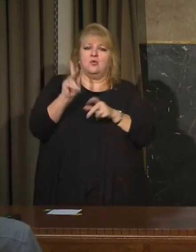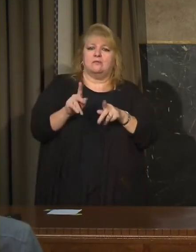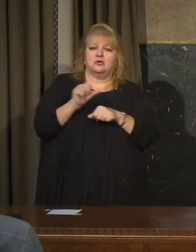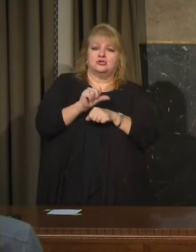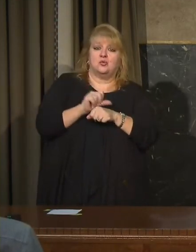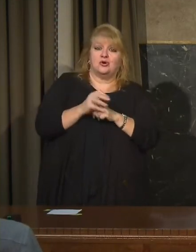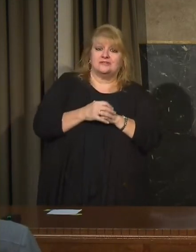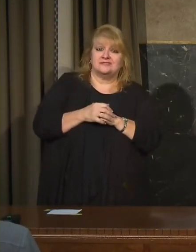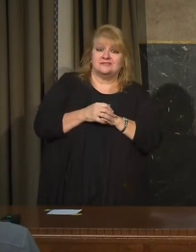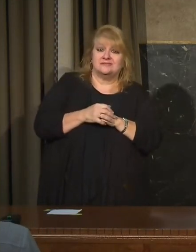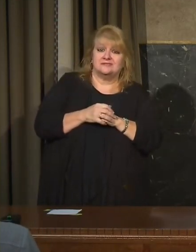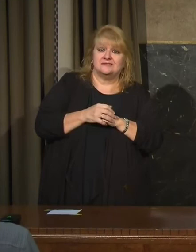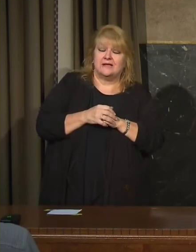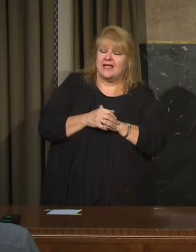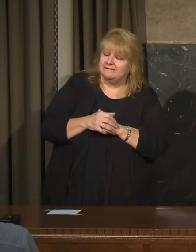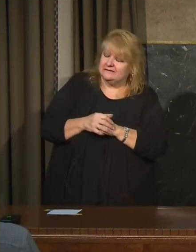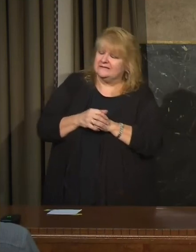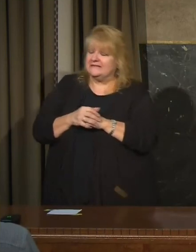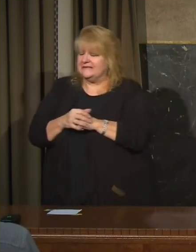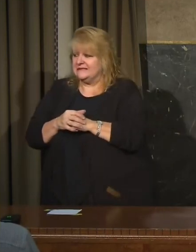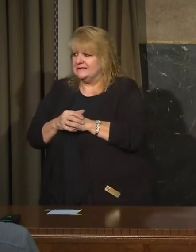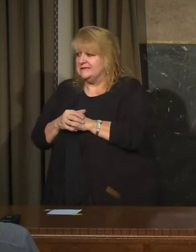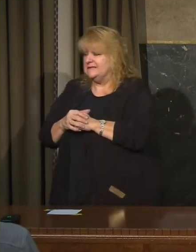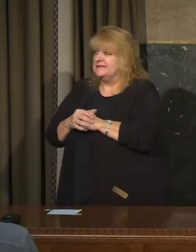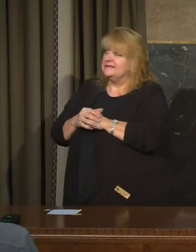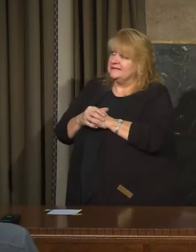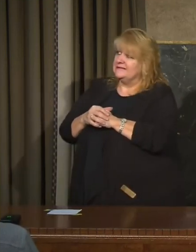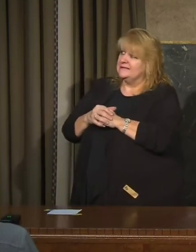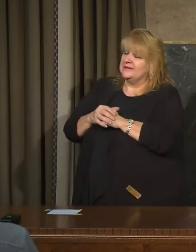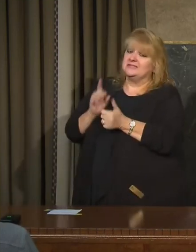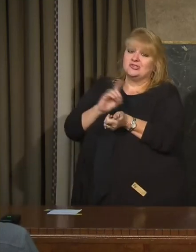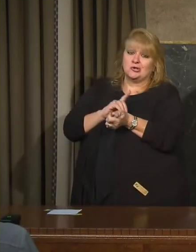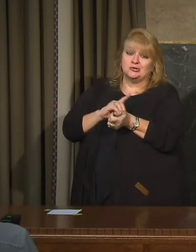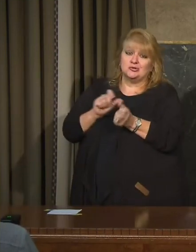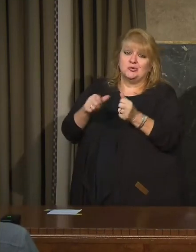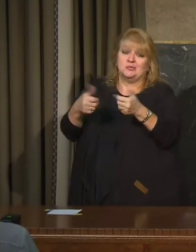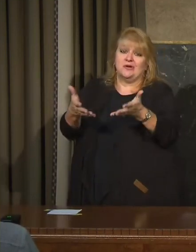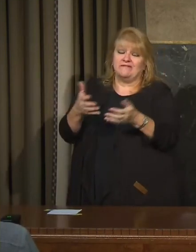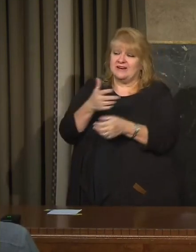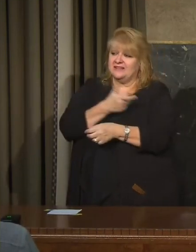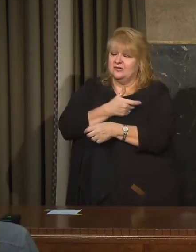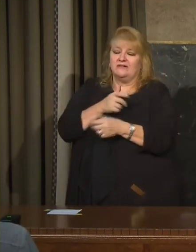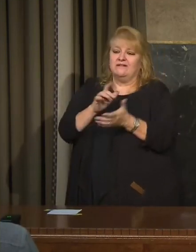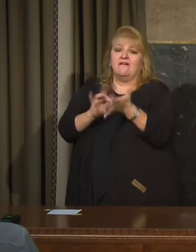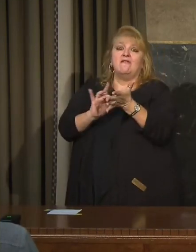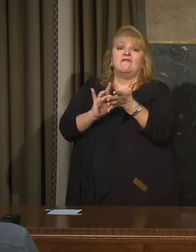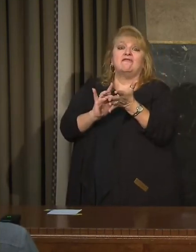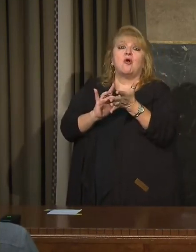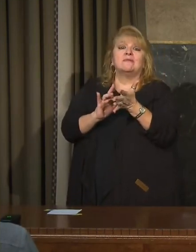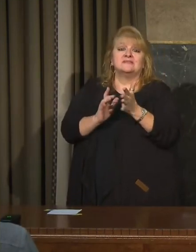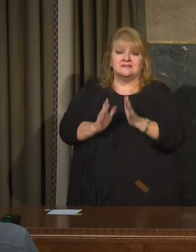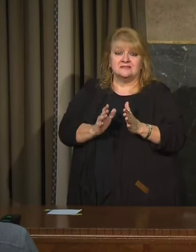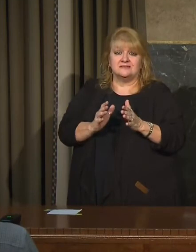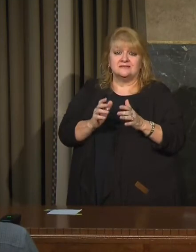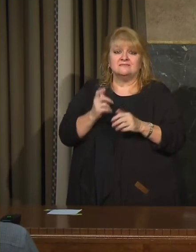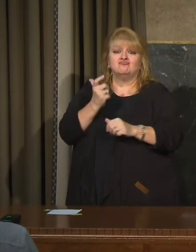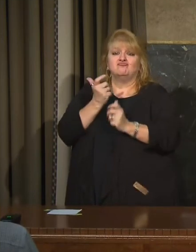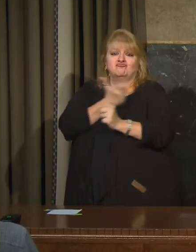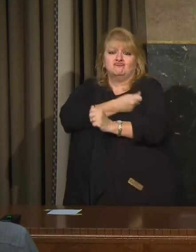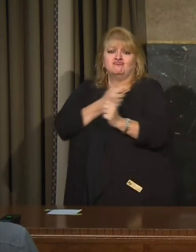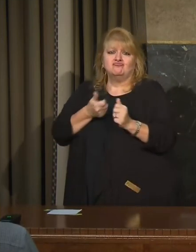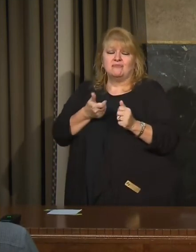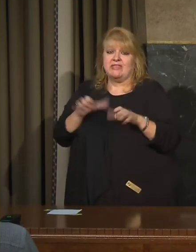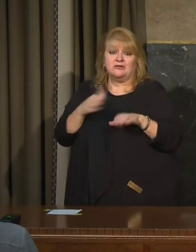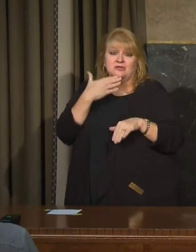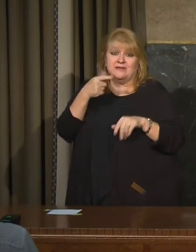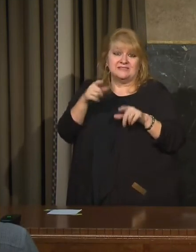You know, at the end of the day, I think providers and vaccine, and for example, a pharmacist are going to do the best job that they can.